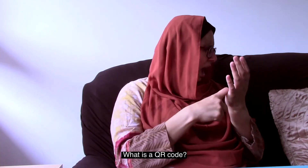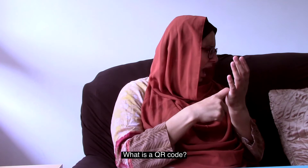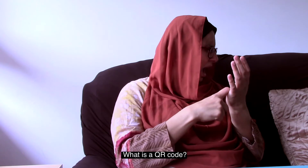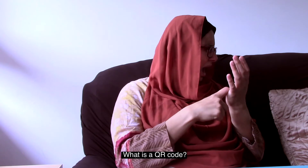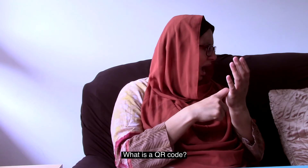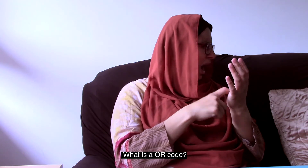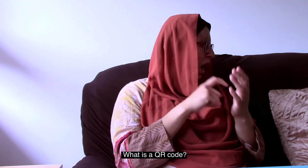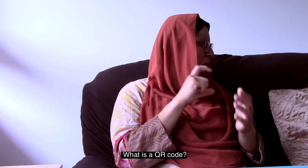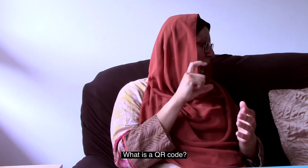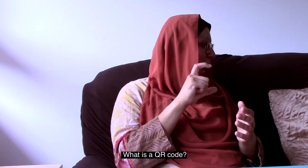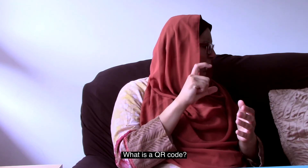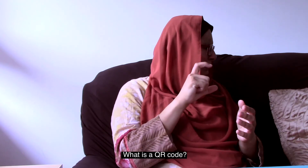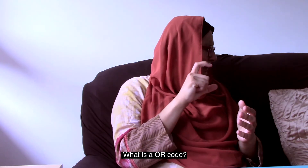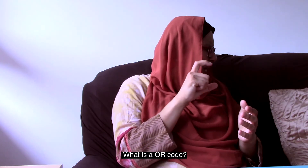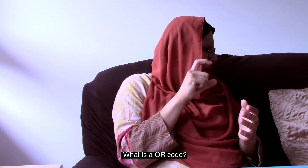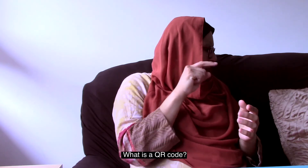What is a QR code?